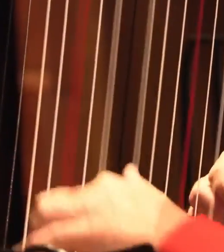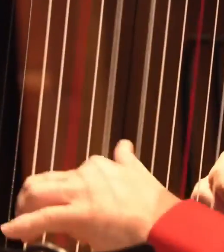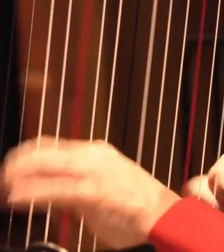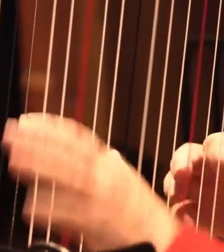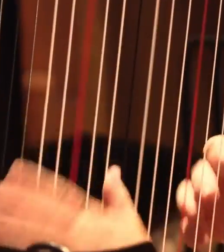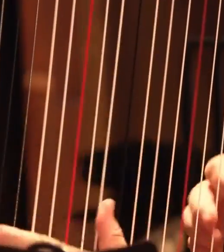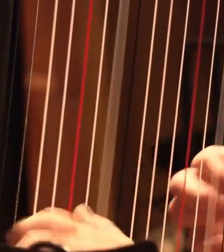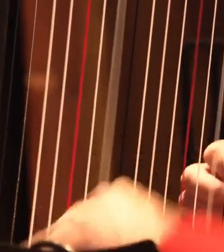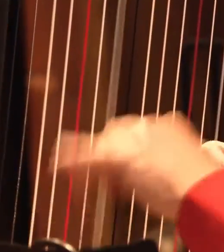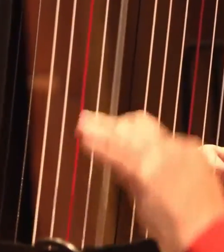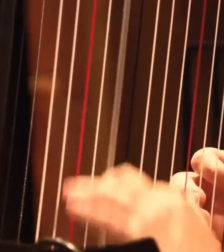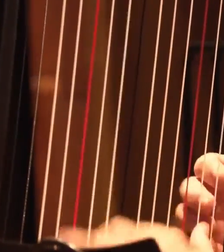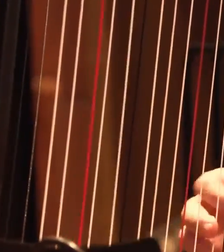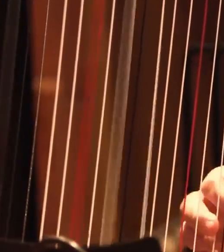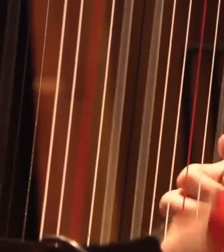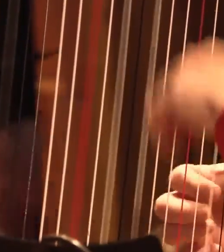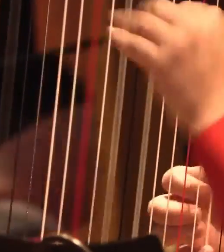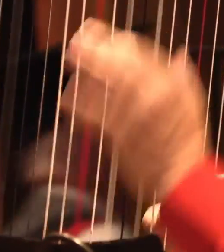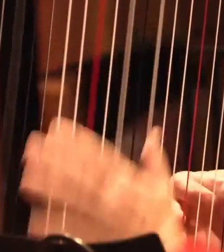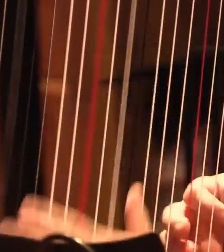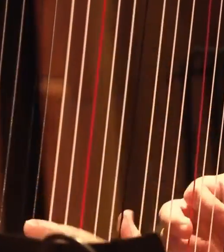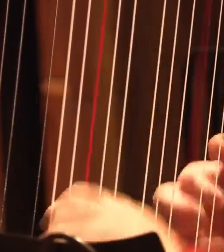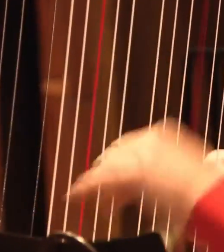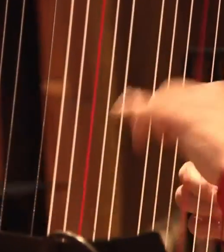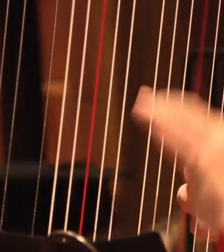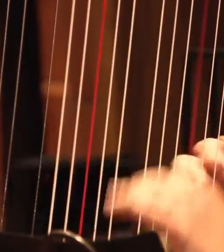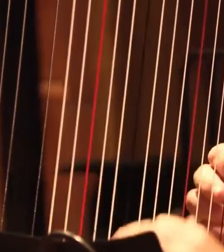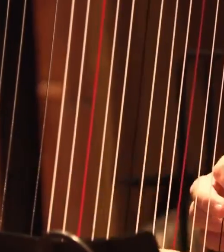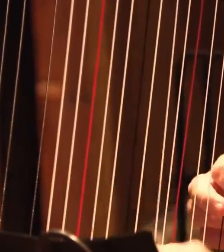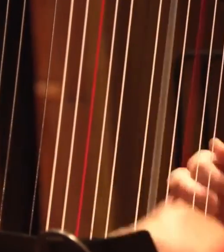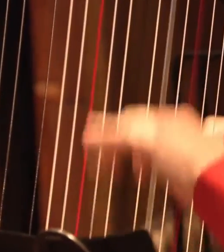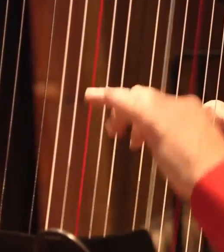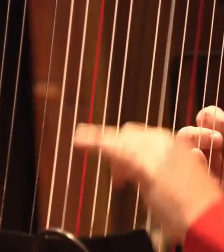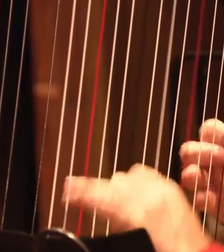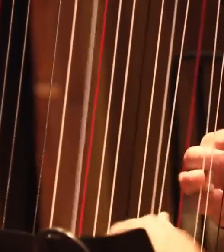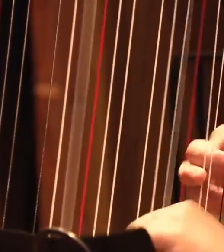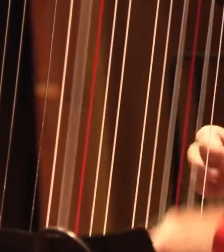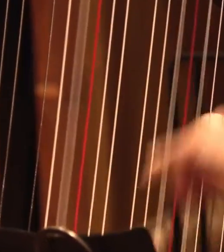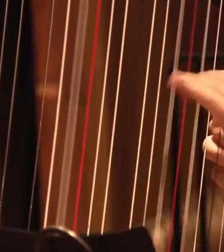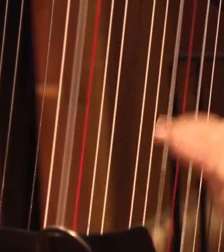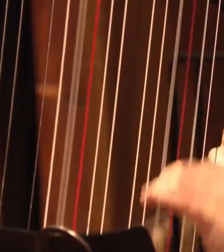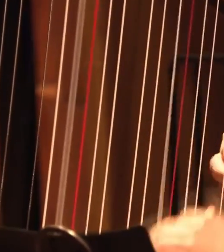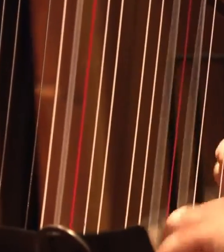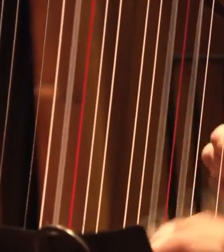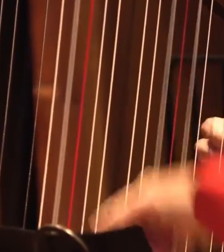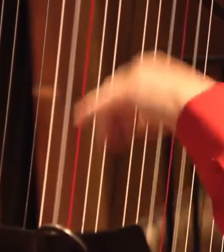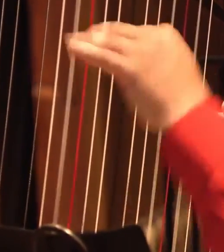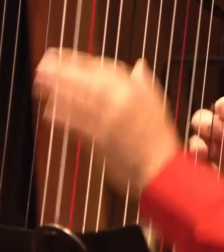Thank you.